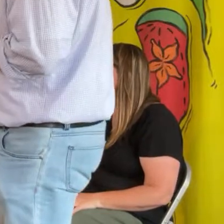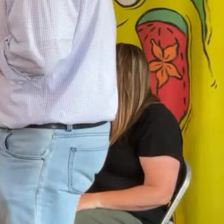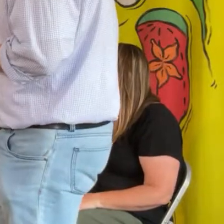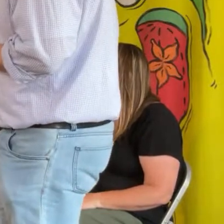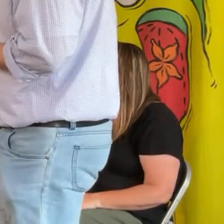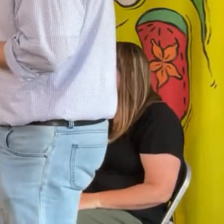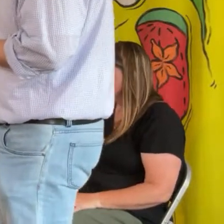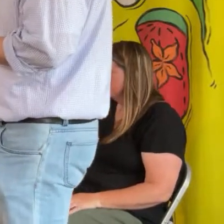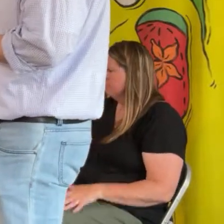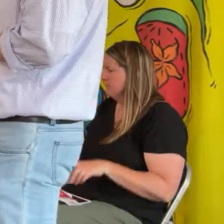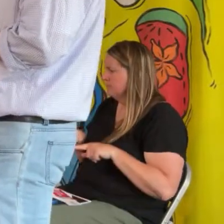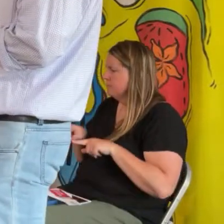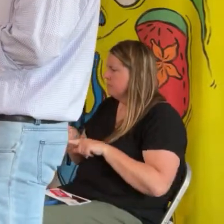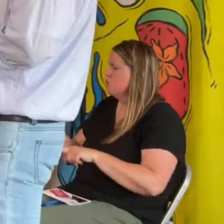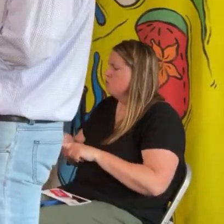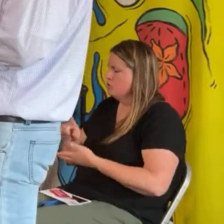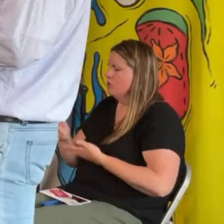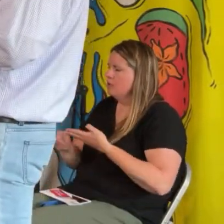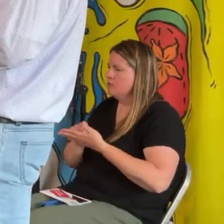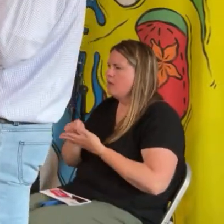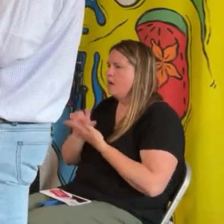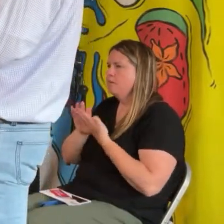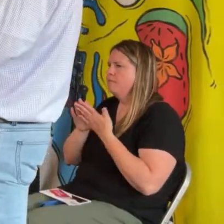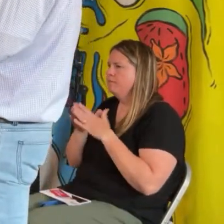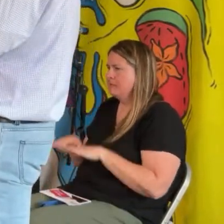In a time of peace.